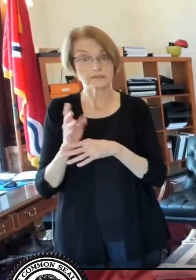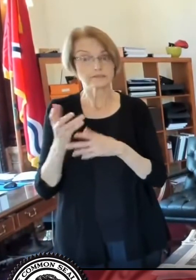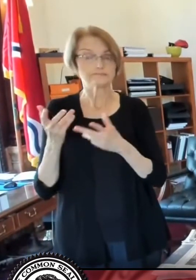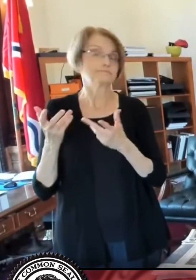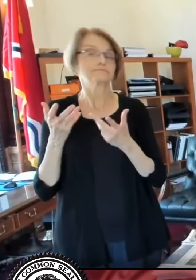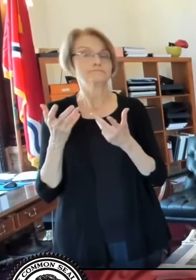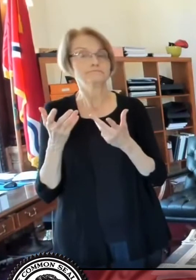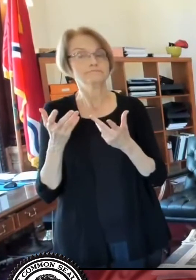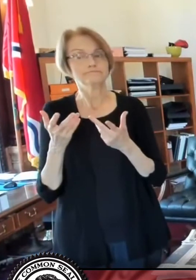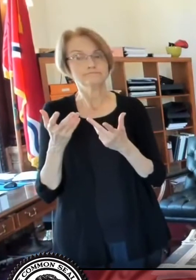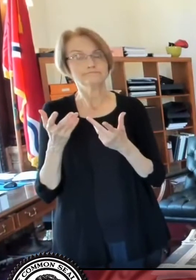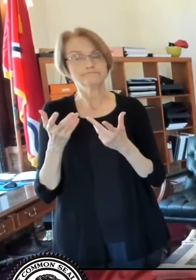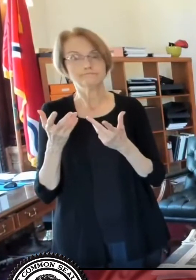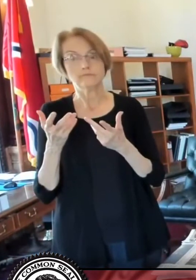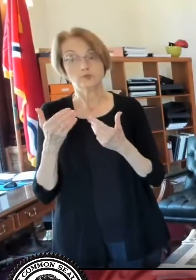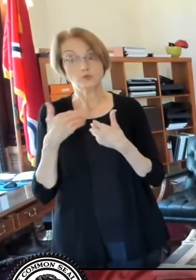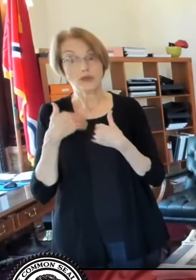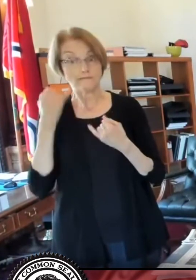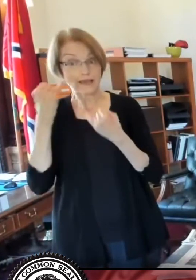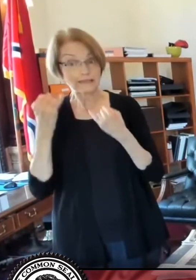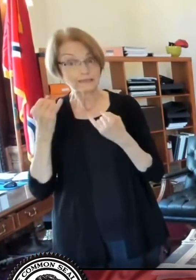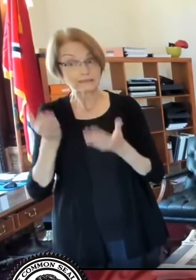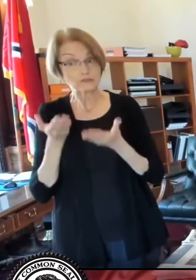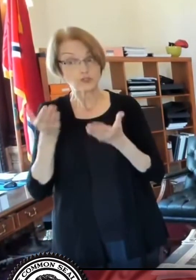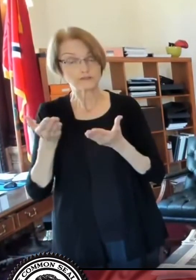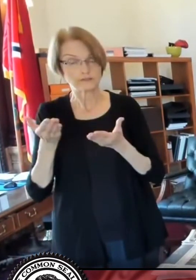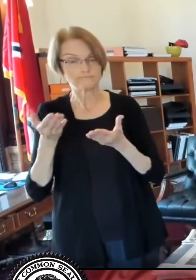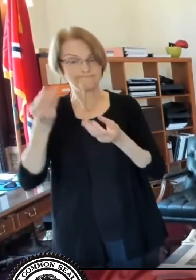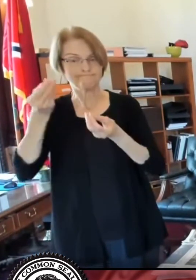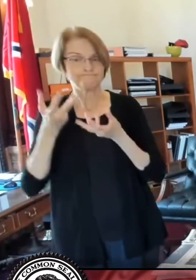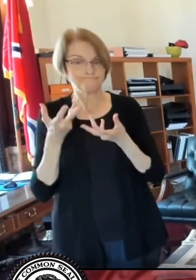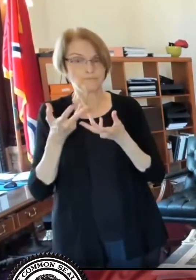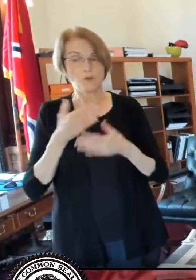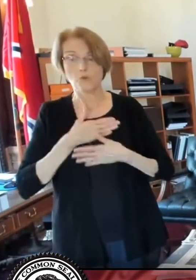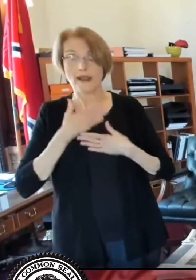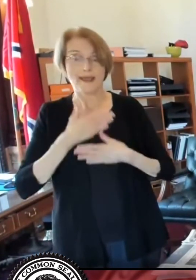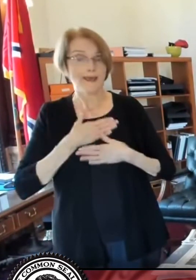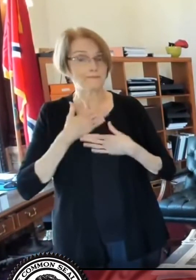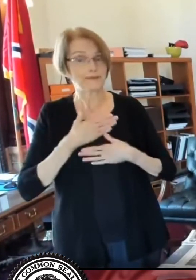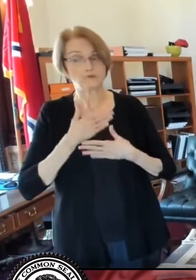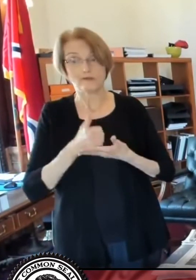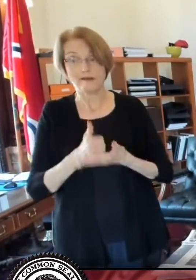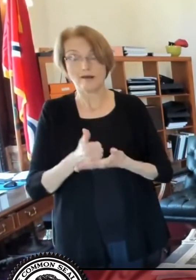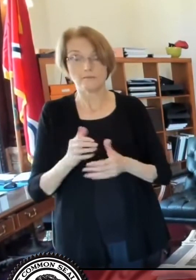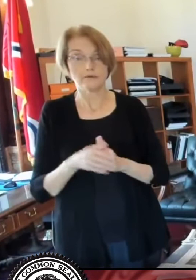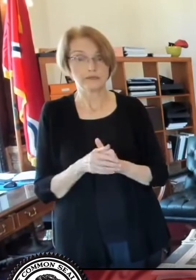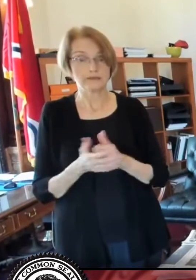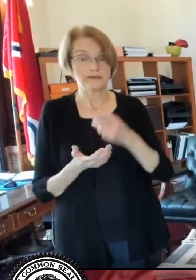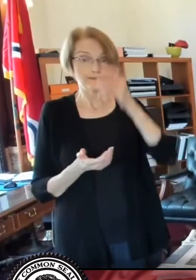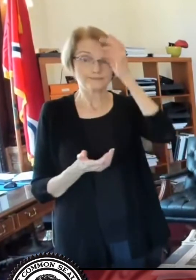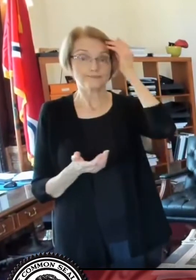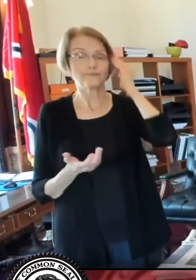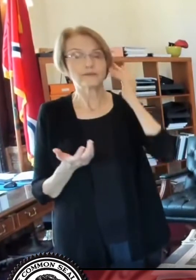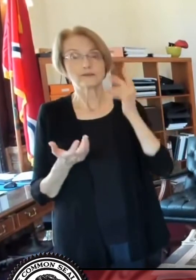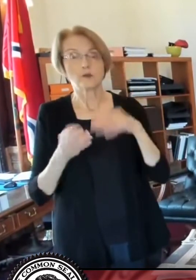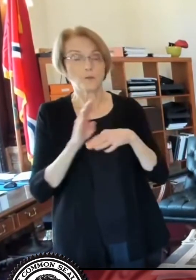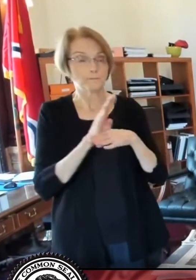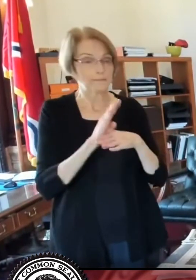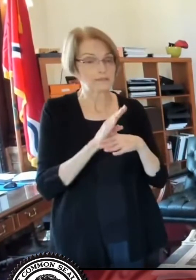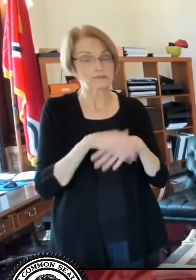specific suggestions, send them our way. We're happy to do it. We're trying to balance the interests of